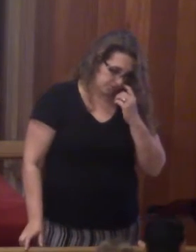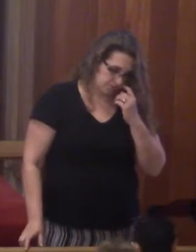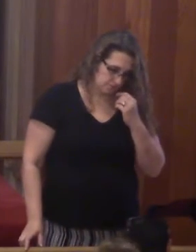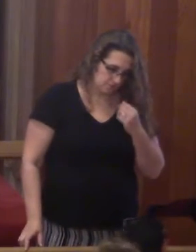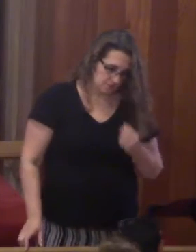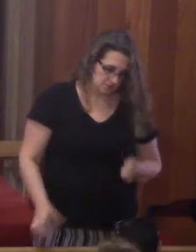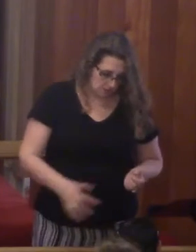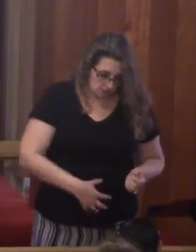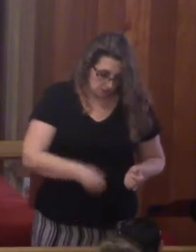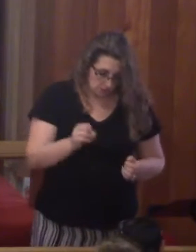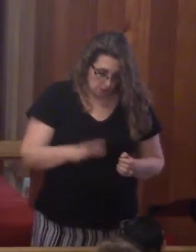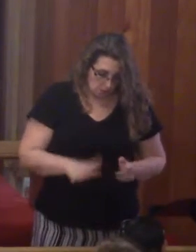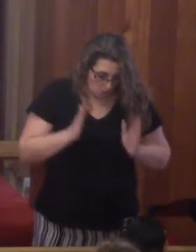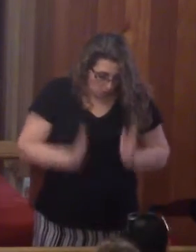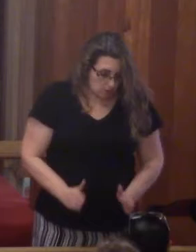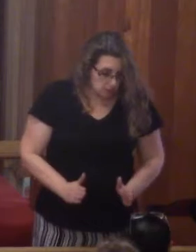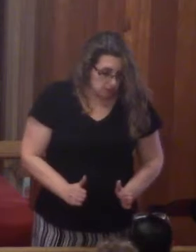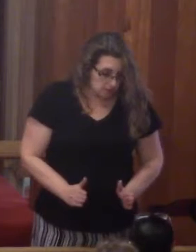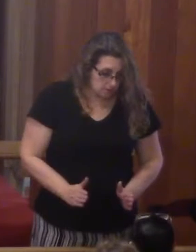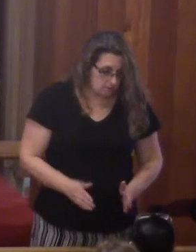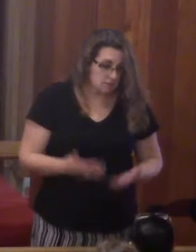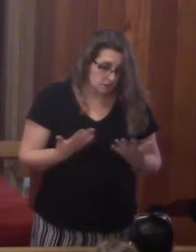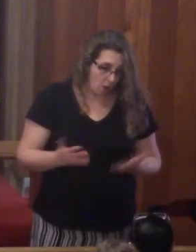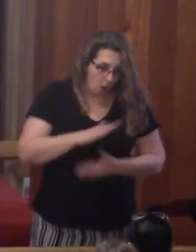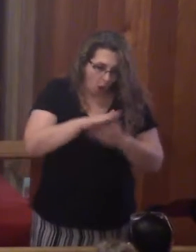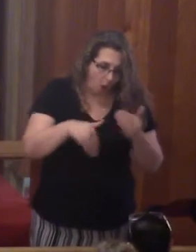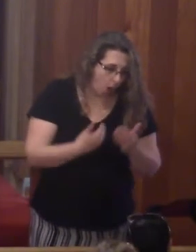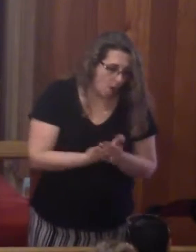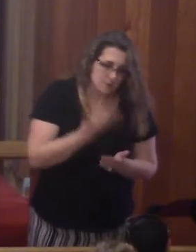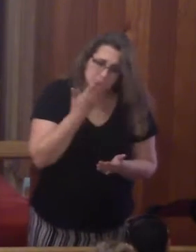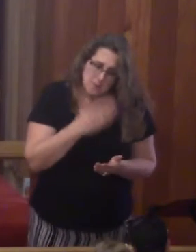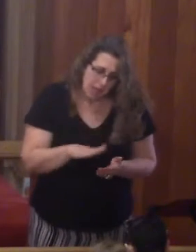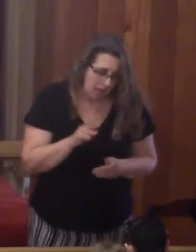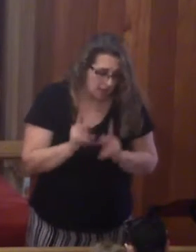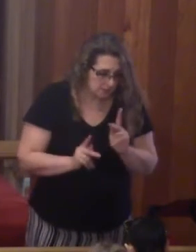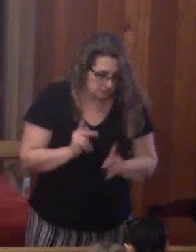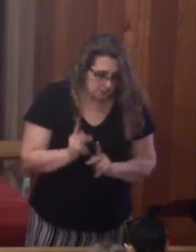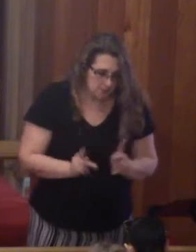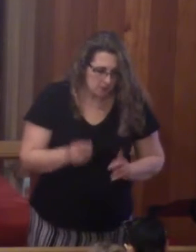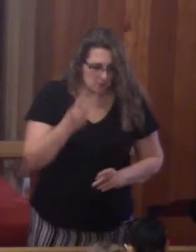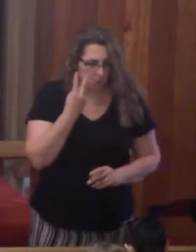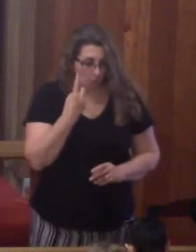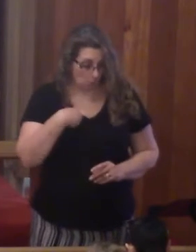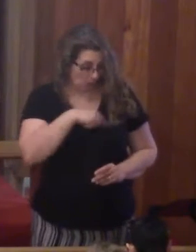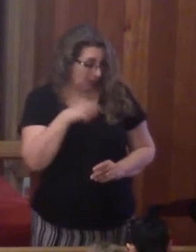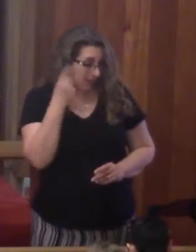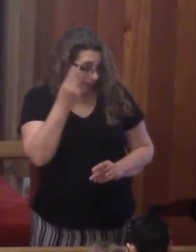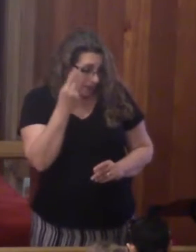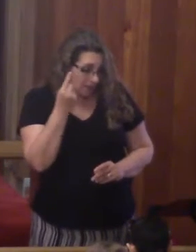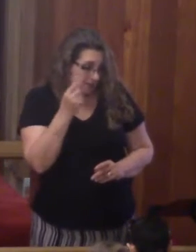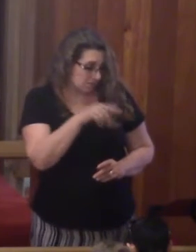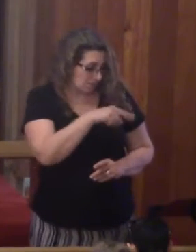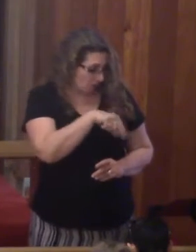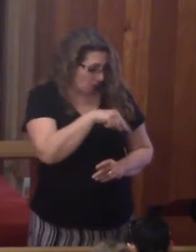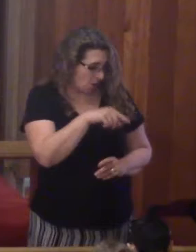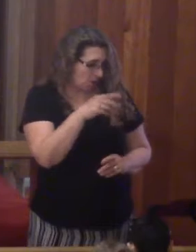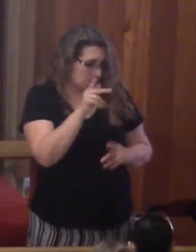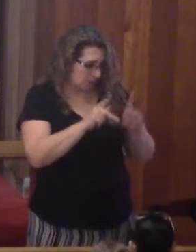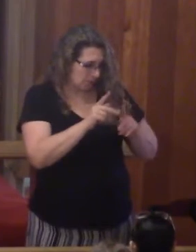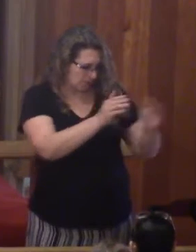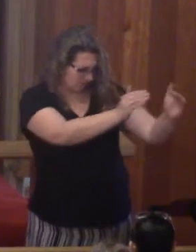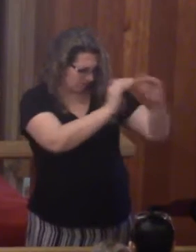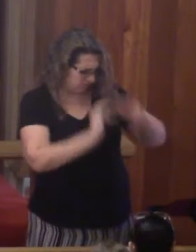the abortionist himself, pedophile, people we see as